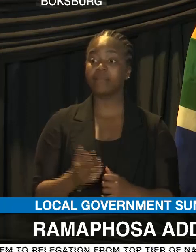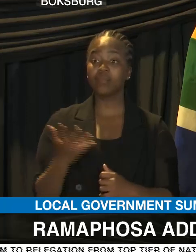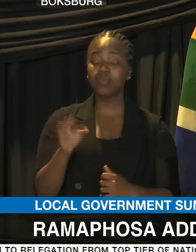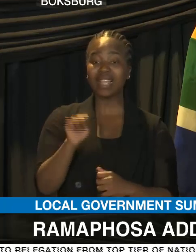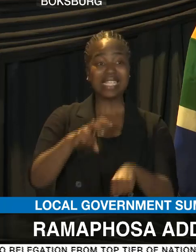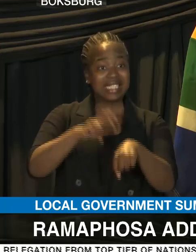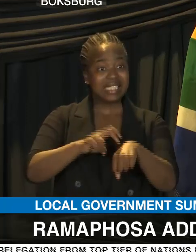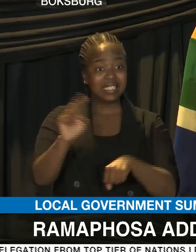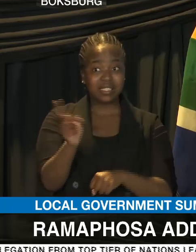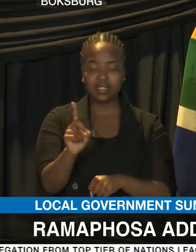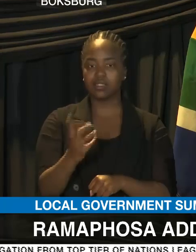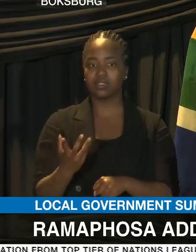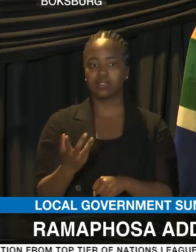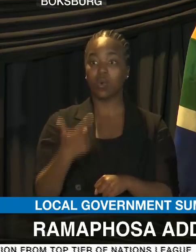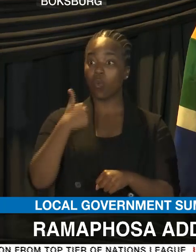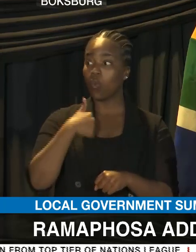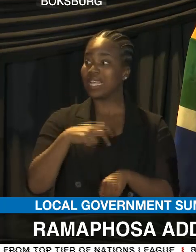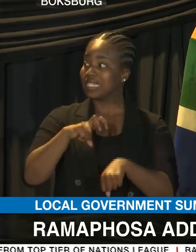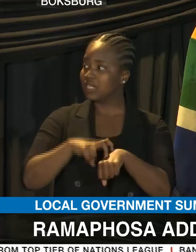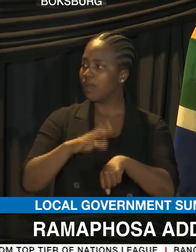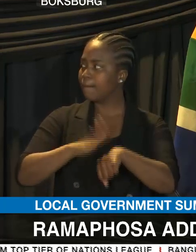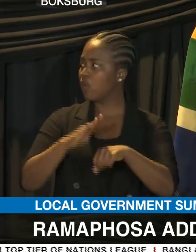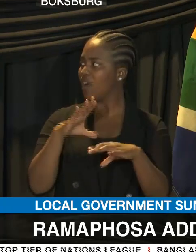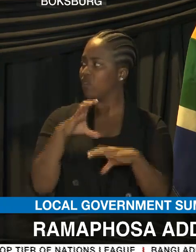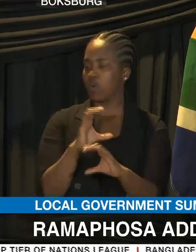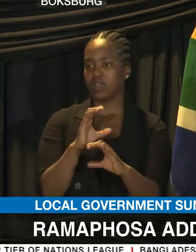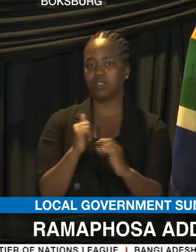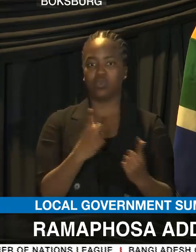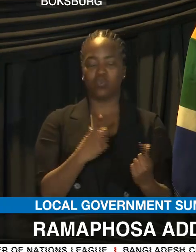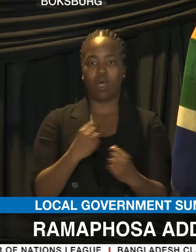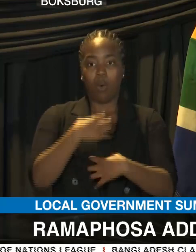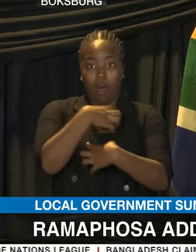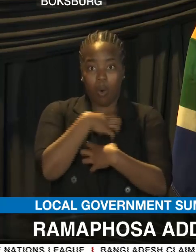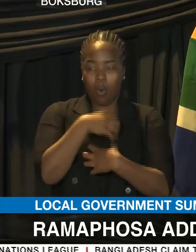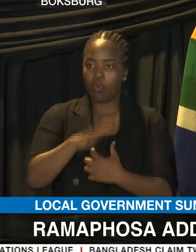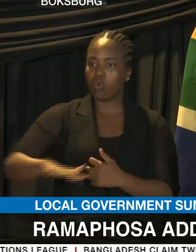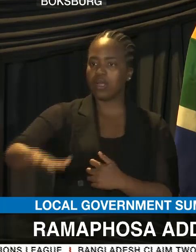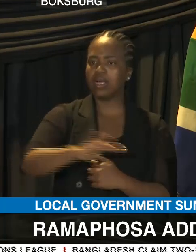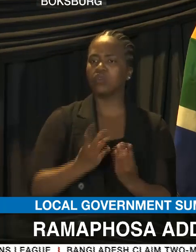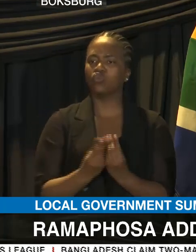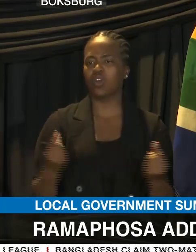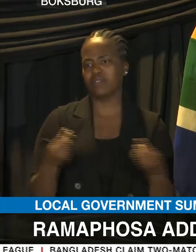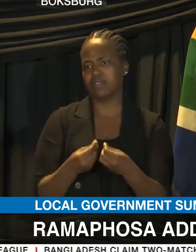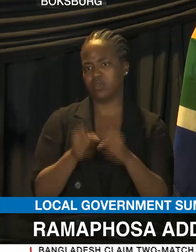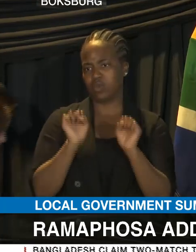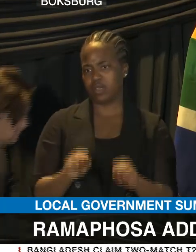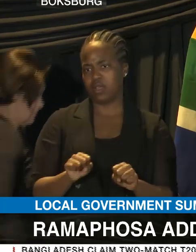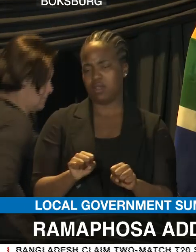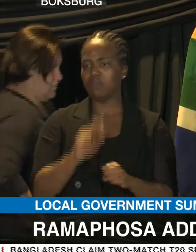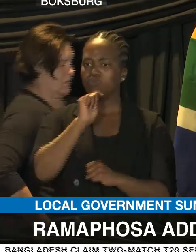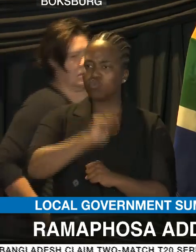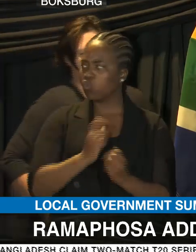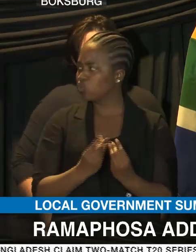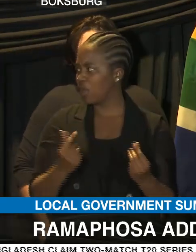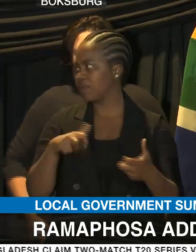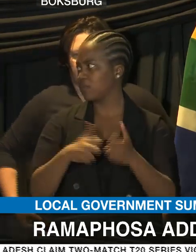it requires that we should focus and have our own localized solutions in dealing